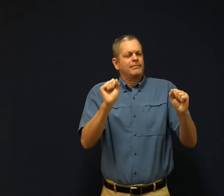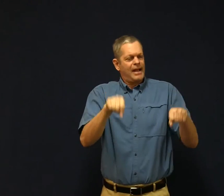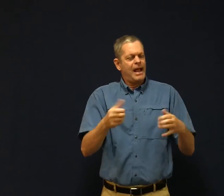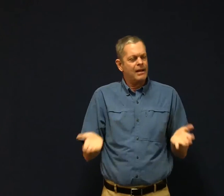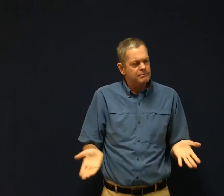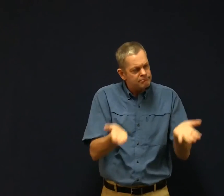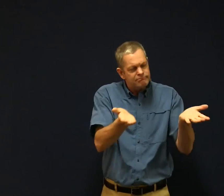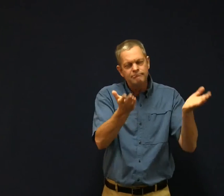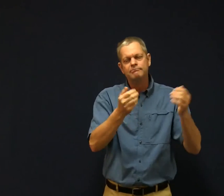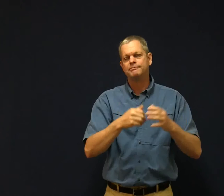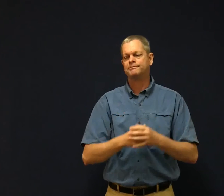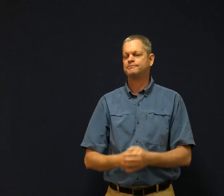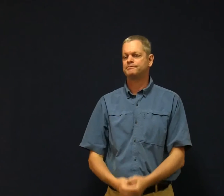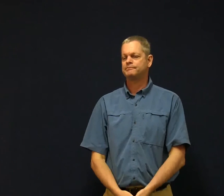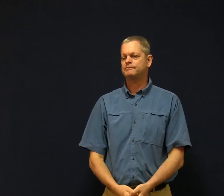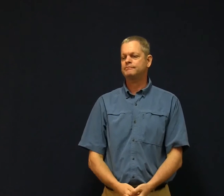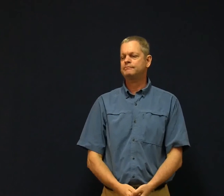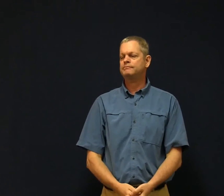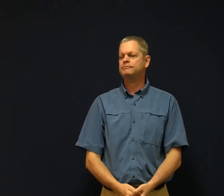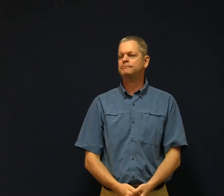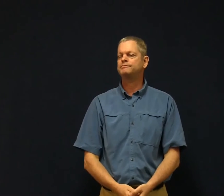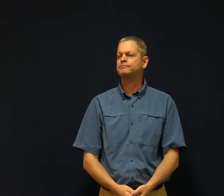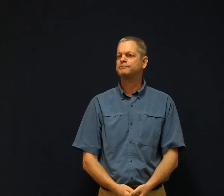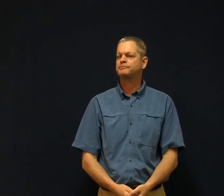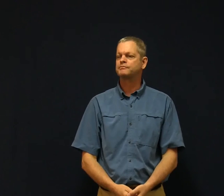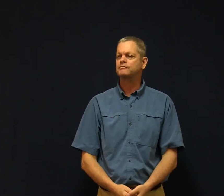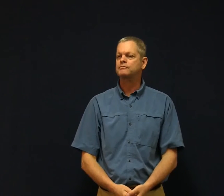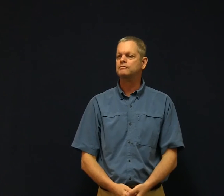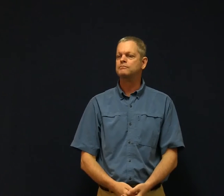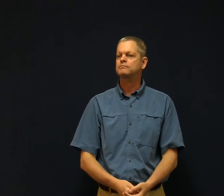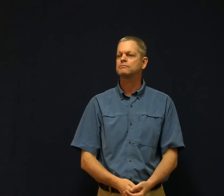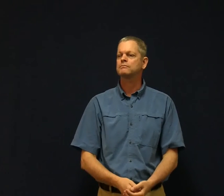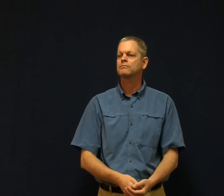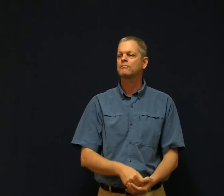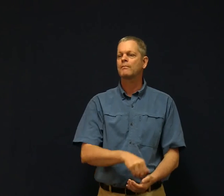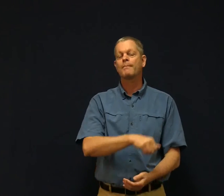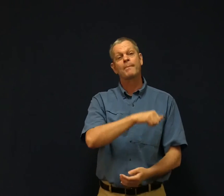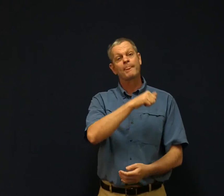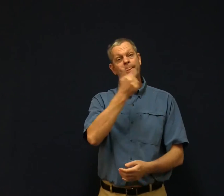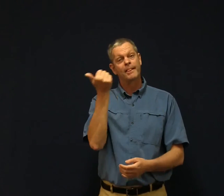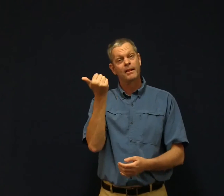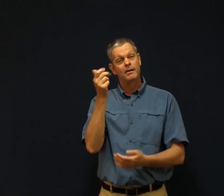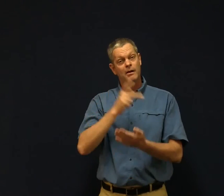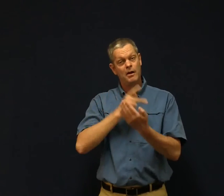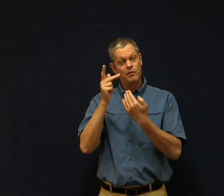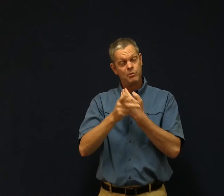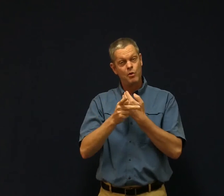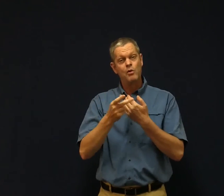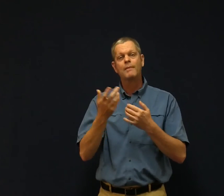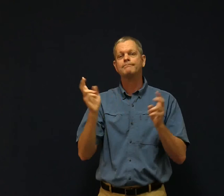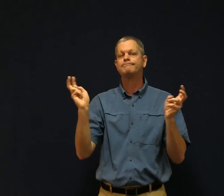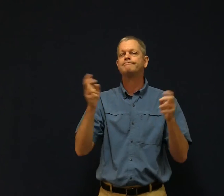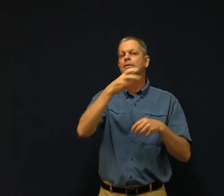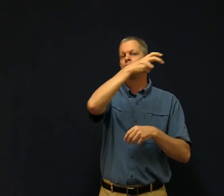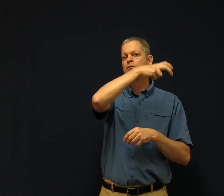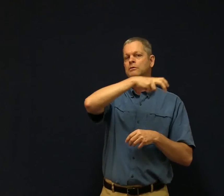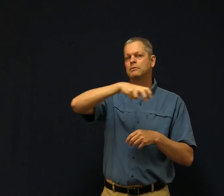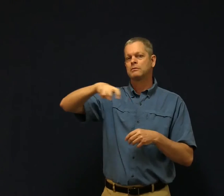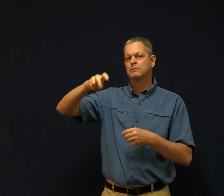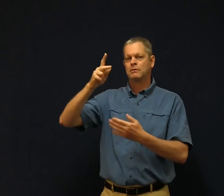social-emotional growth, and very much have a can-do attitude throughout the whole weekend. Another